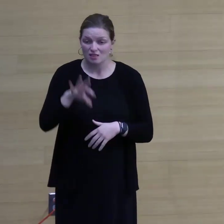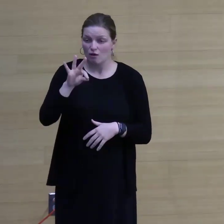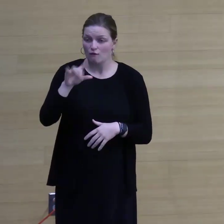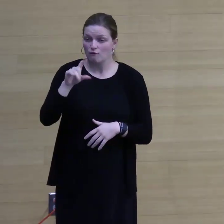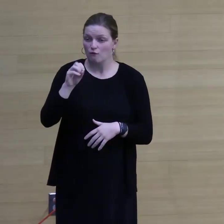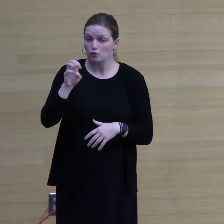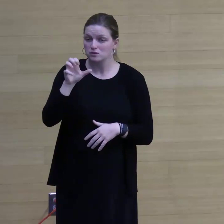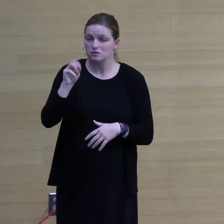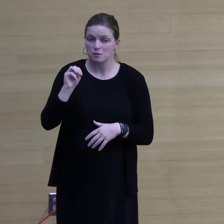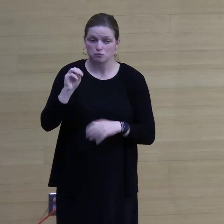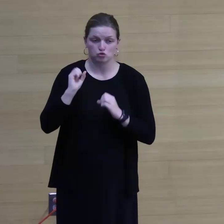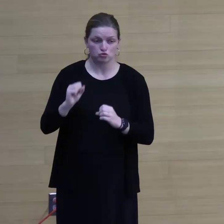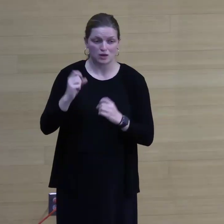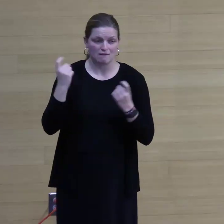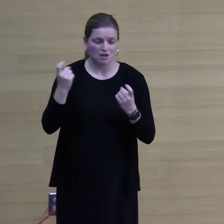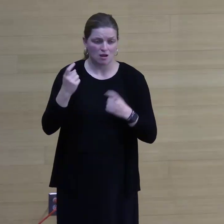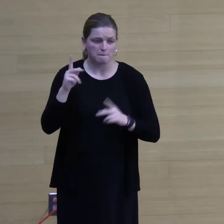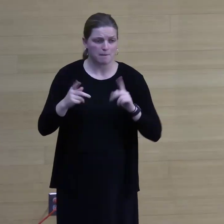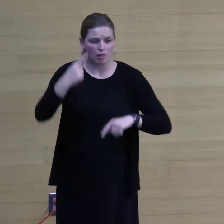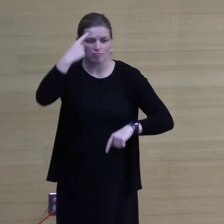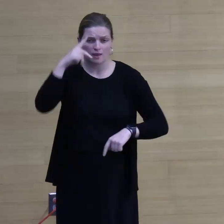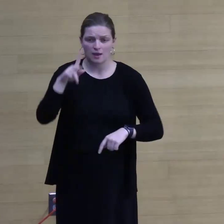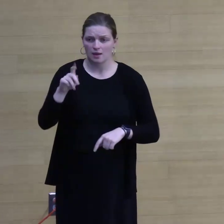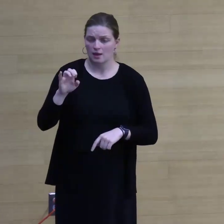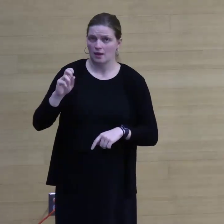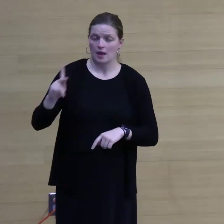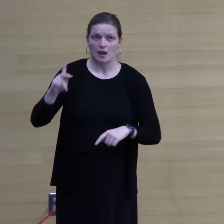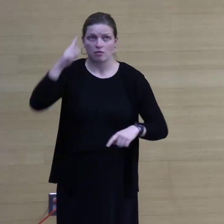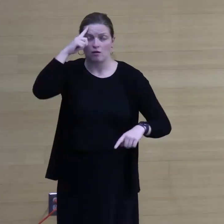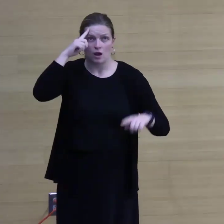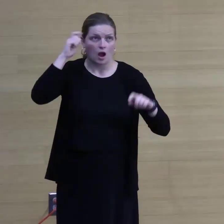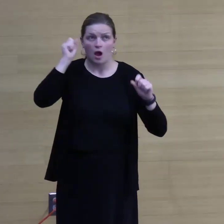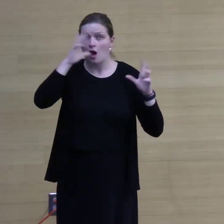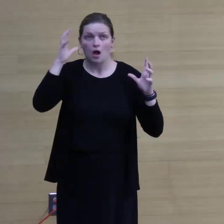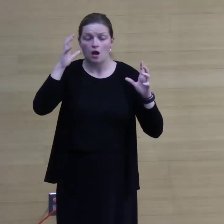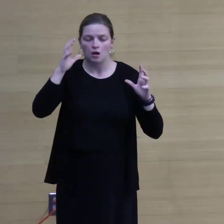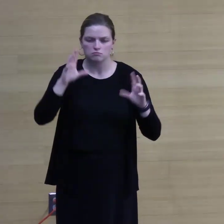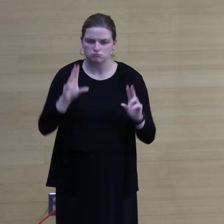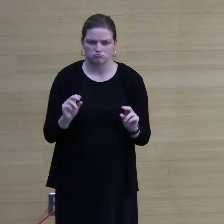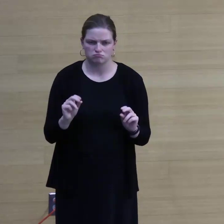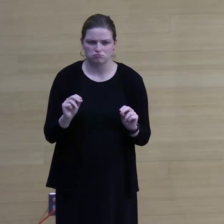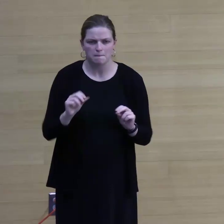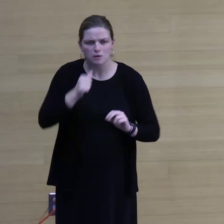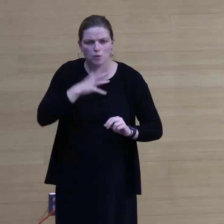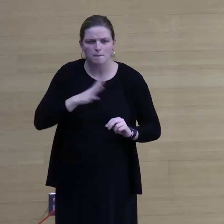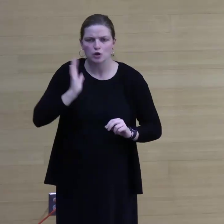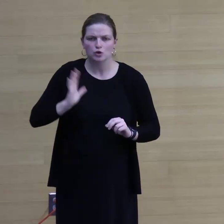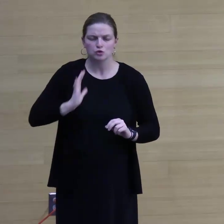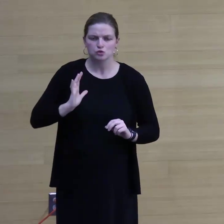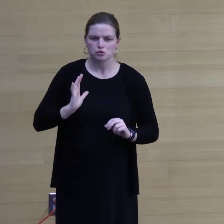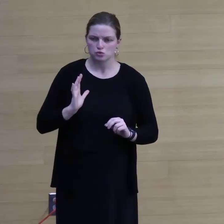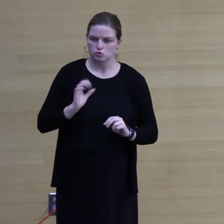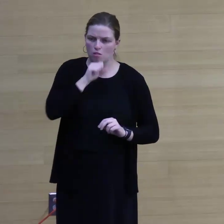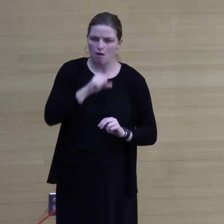Street Fair. People think kink and their minds go wild, but there was a woman there who used to be into fashion